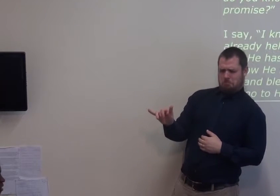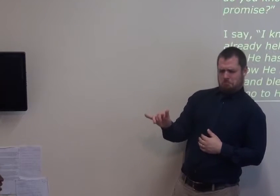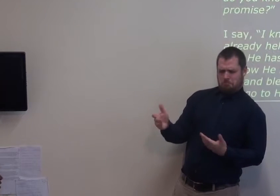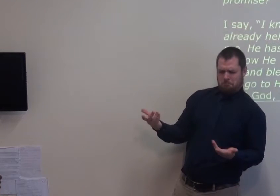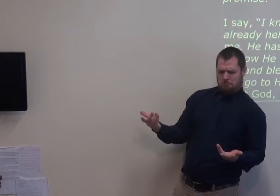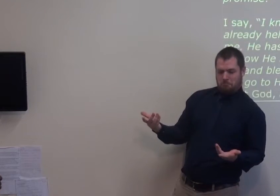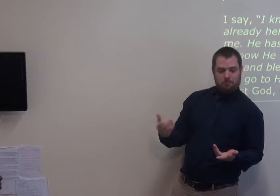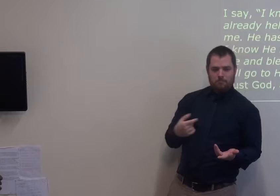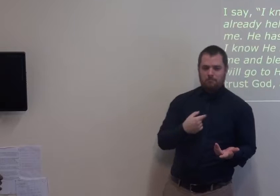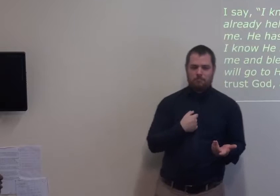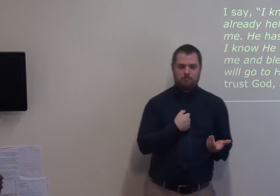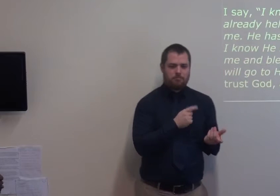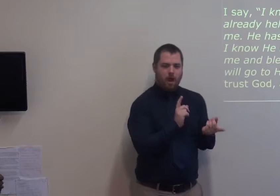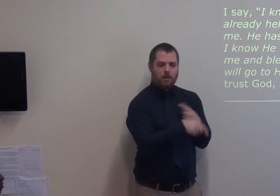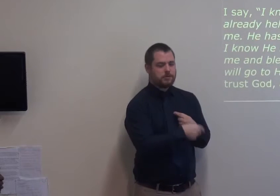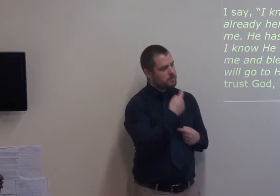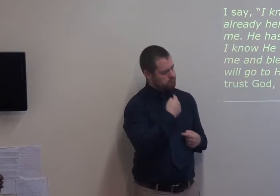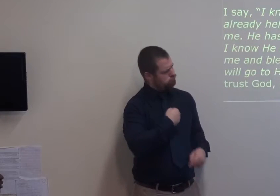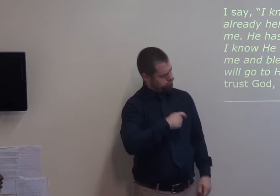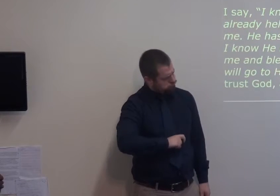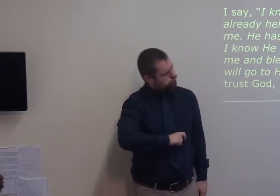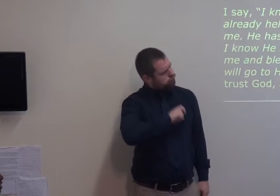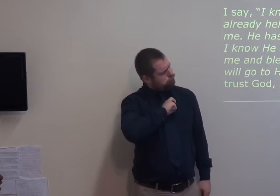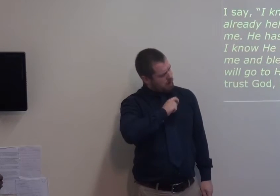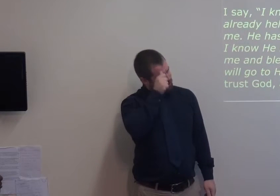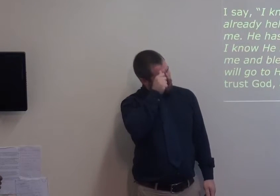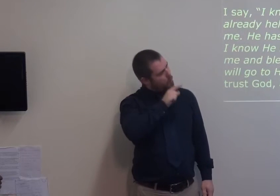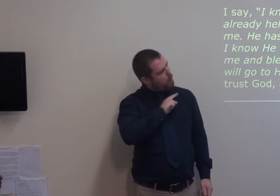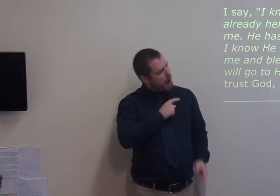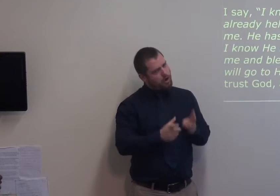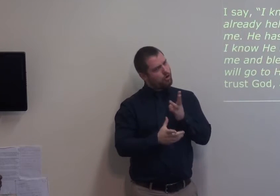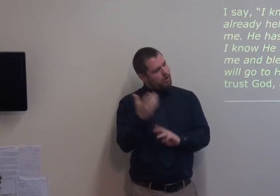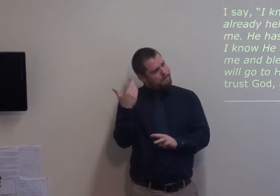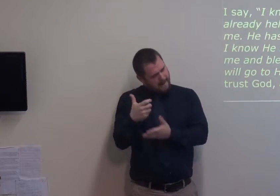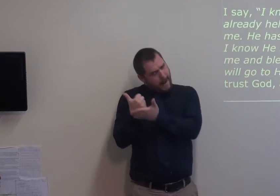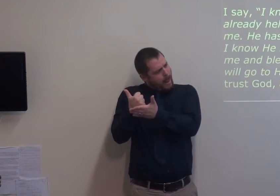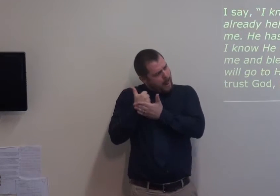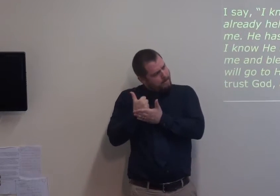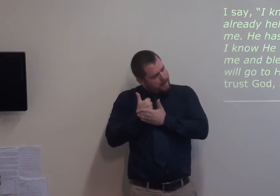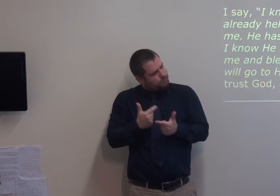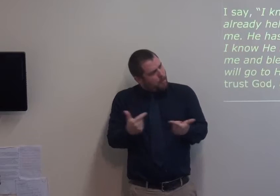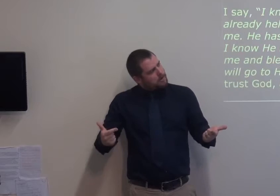I say, I know because God has already helped me and blessed me.